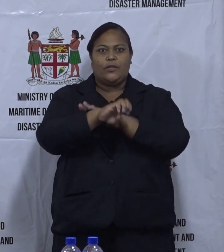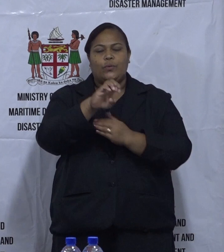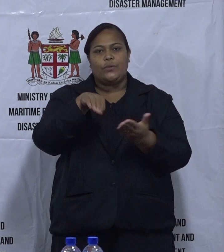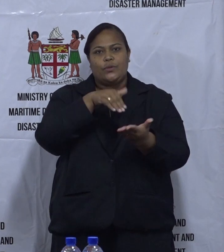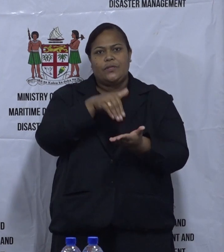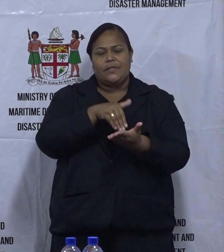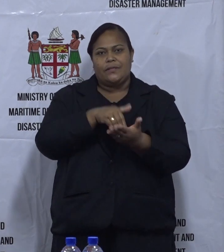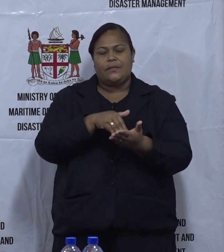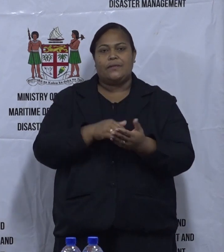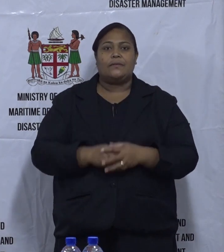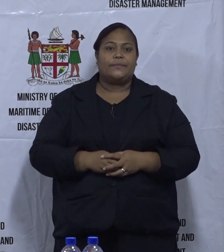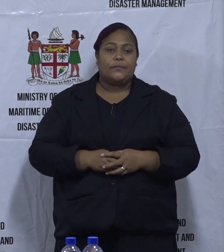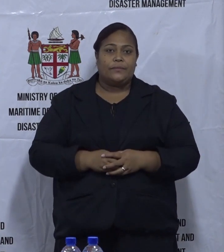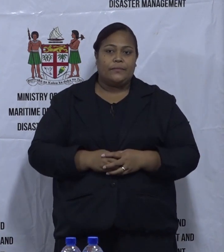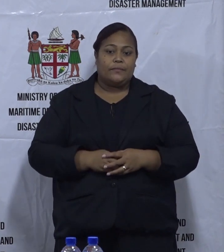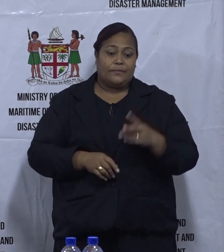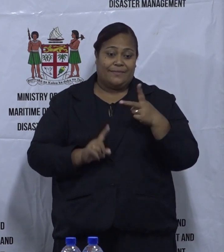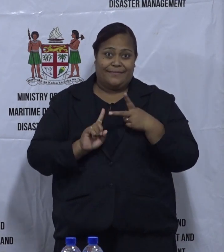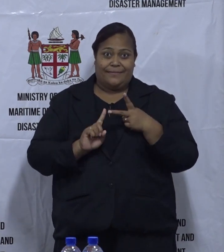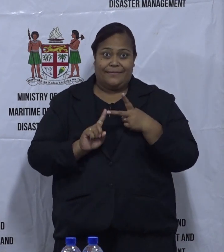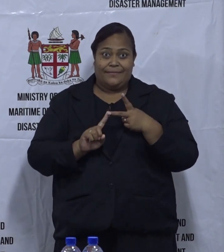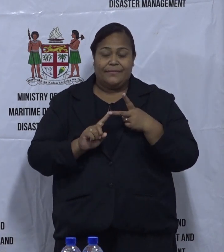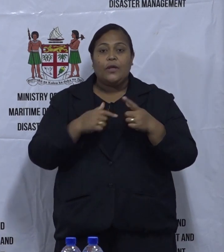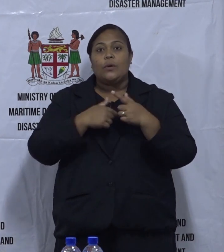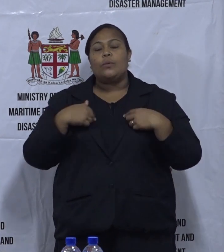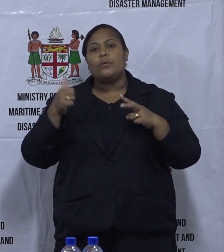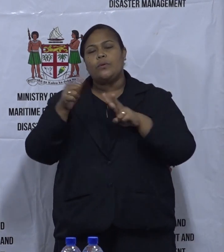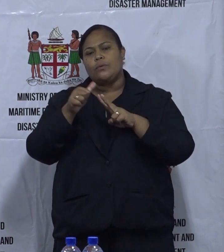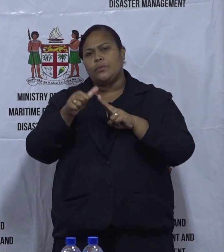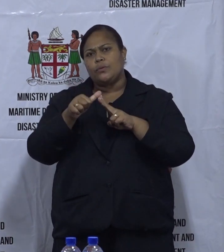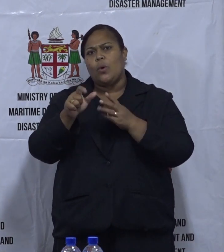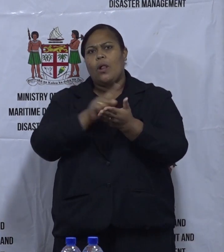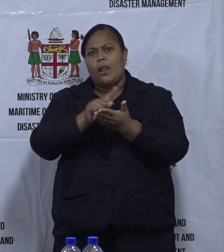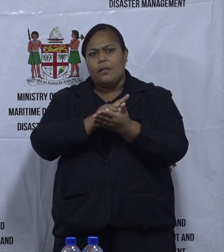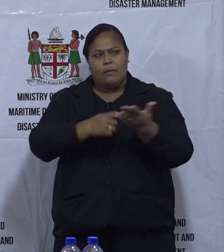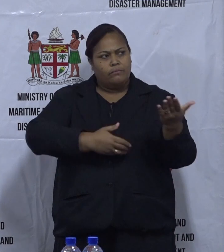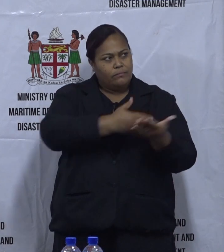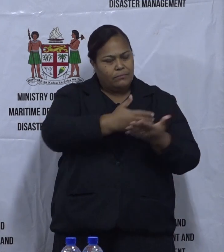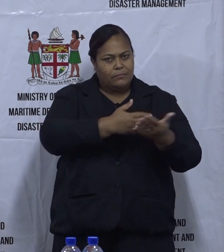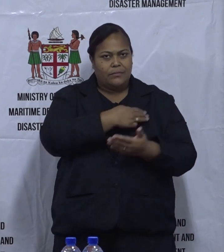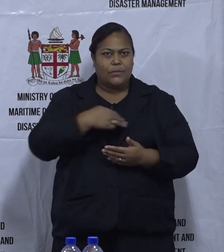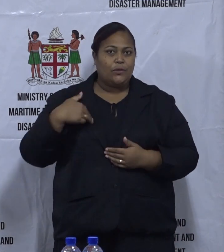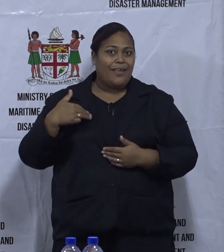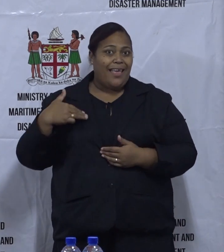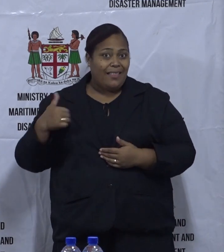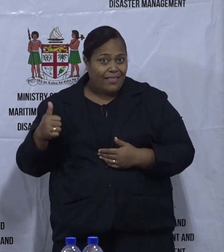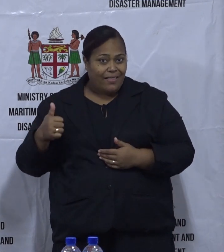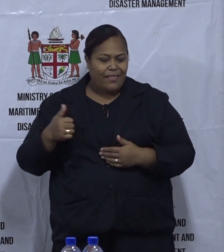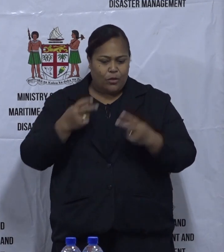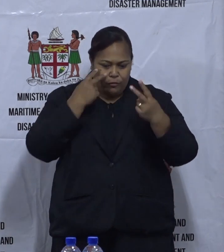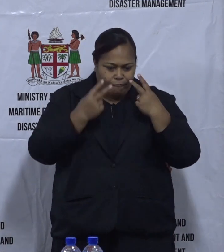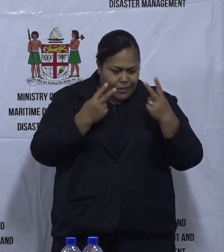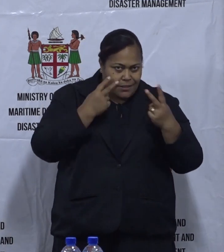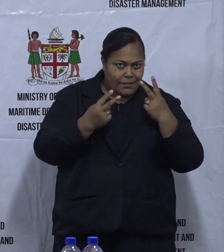that note, may I also add that we will also later liaise with Health if there is need to visit these